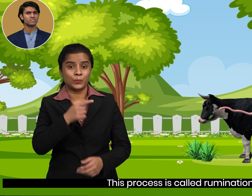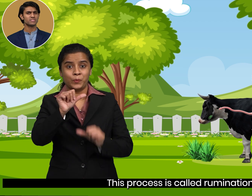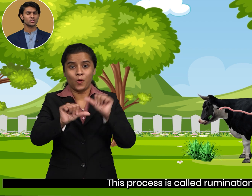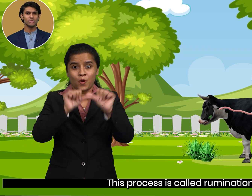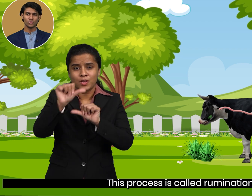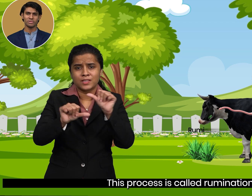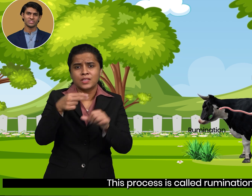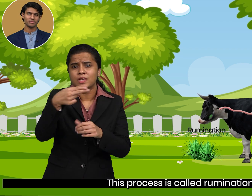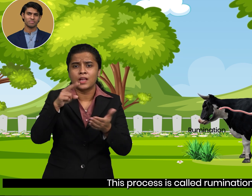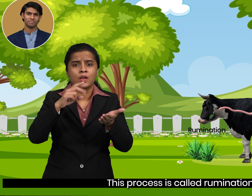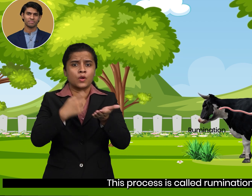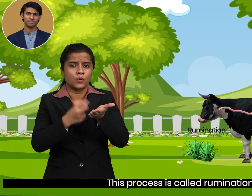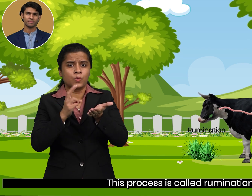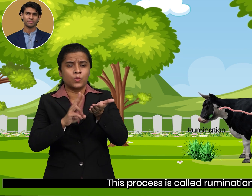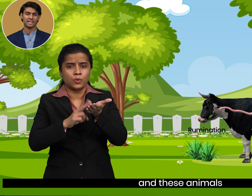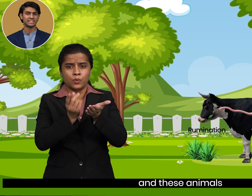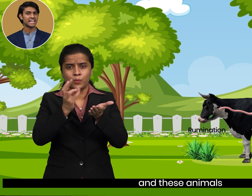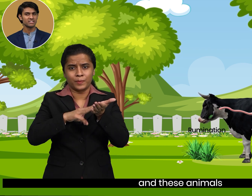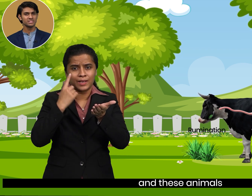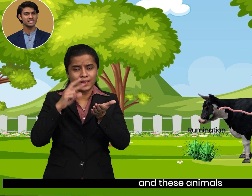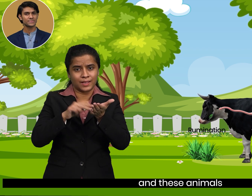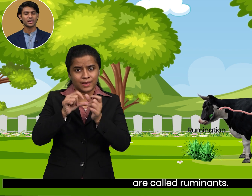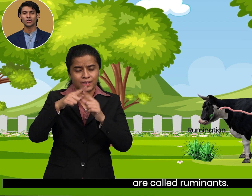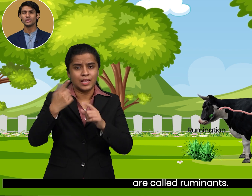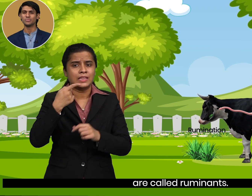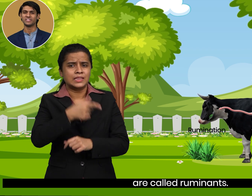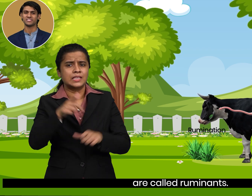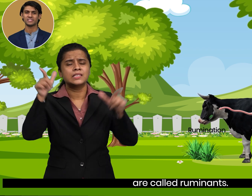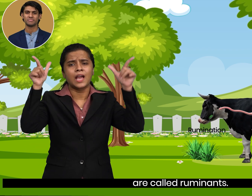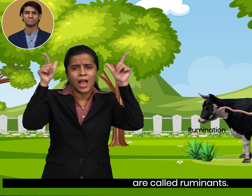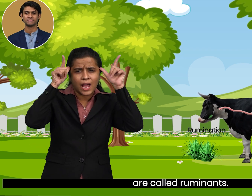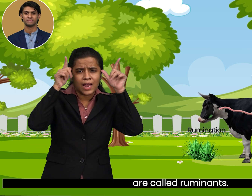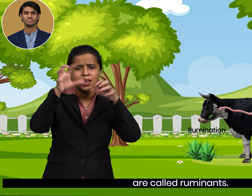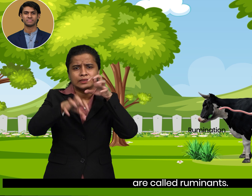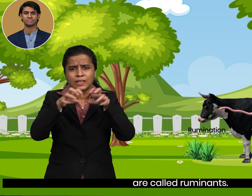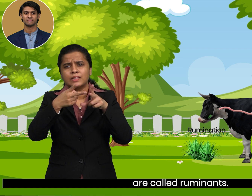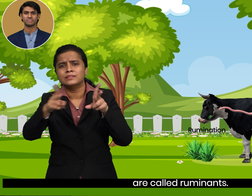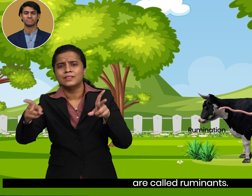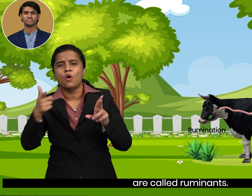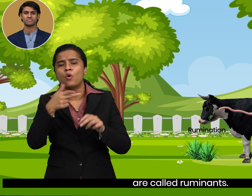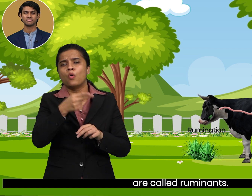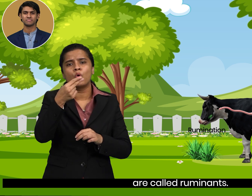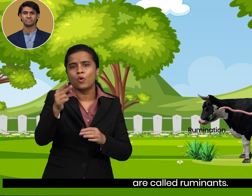This process is called rumination, and these animals are called ruminants.